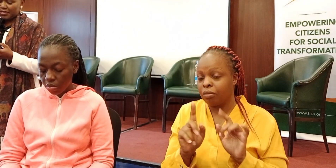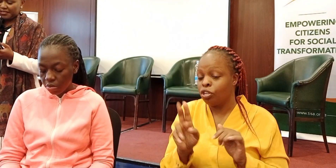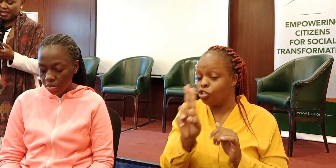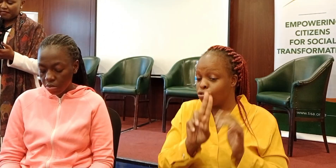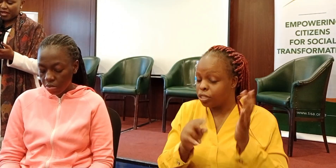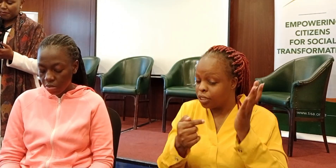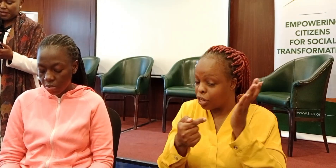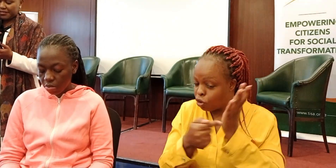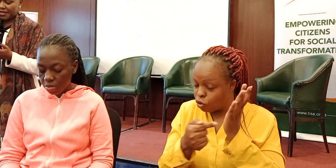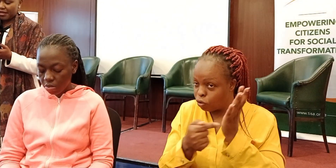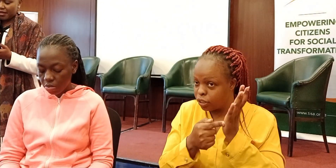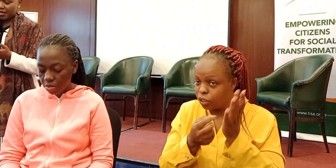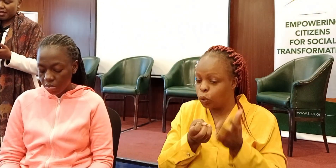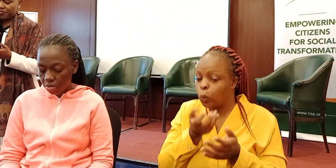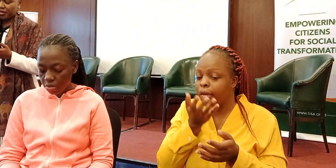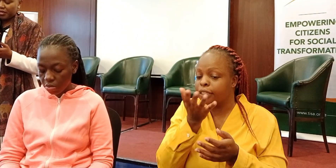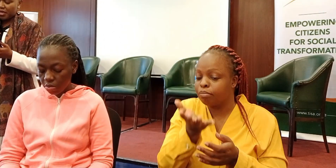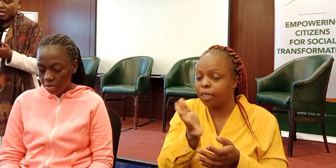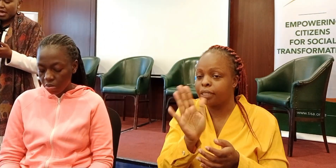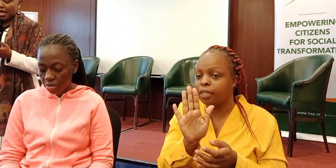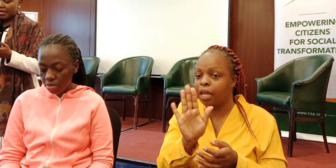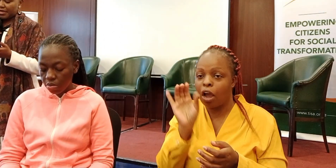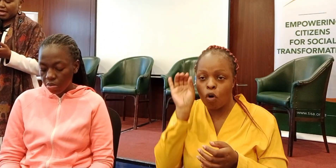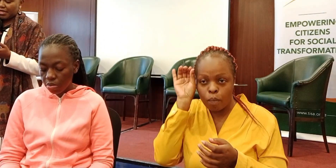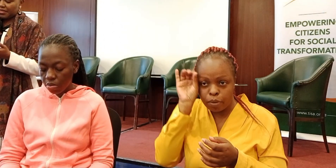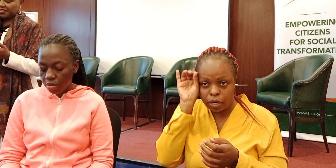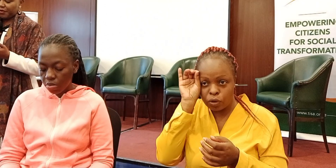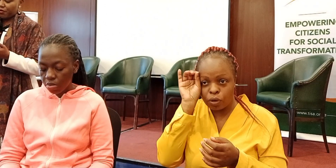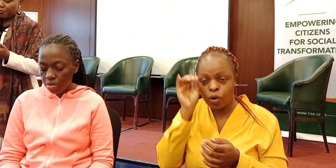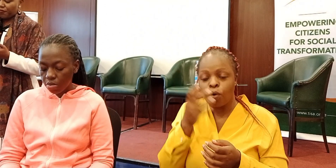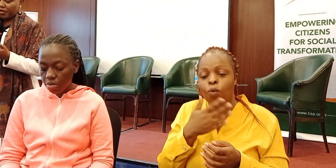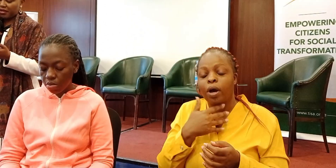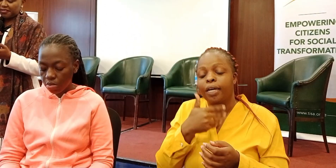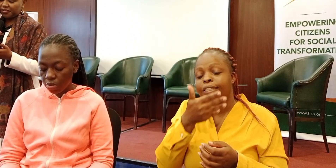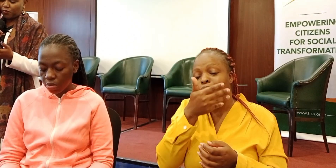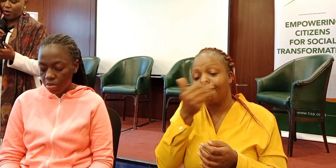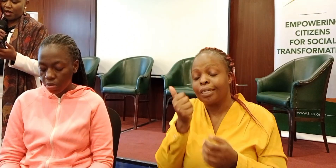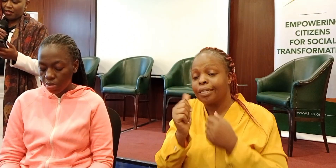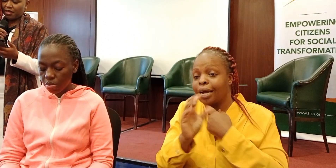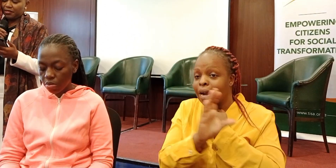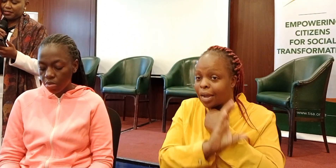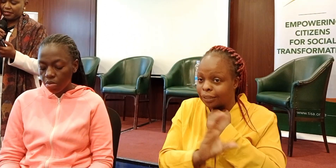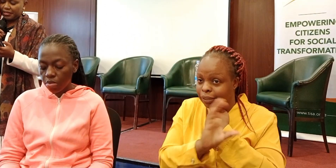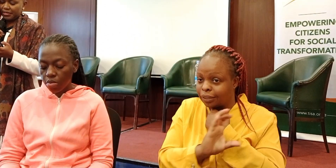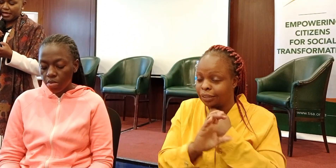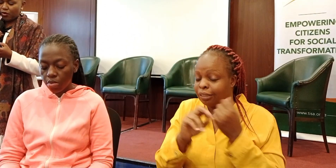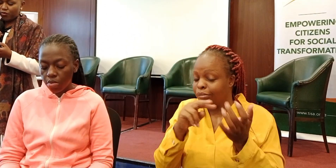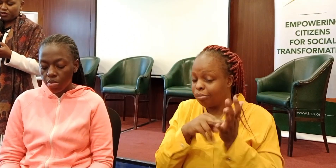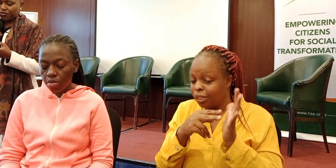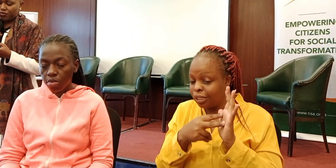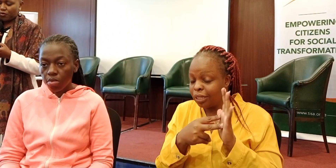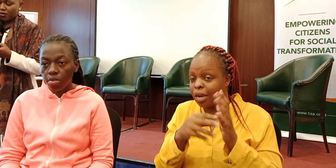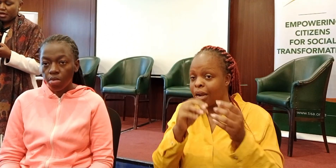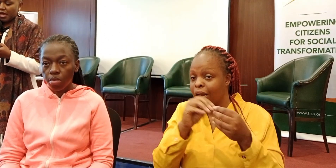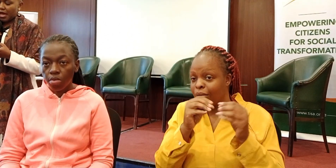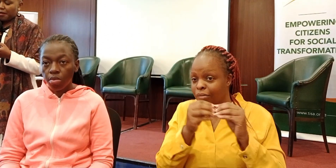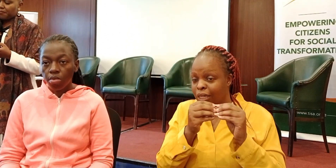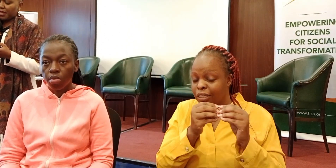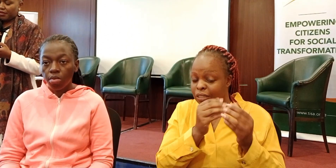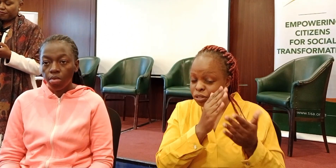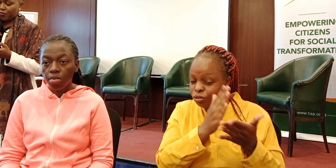we deserve a better country. And these venerable figures were indeed the